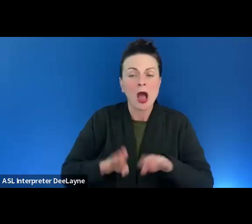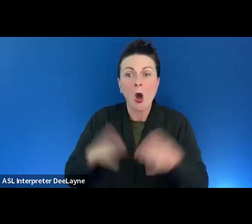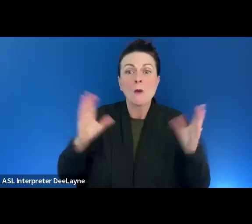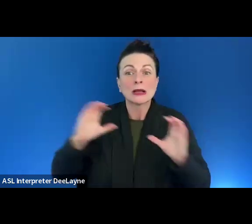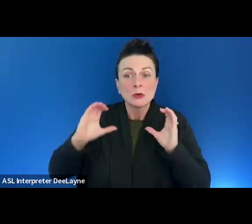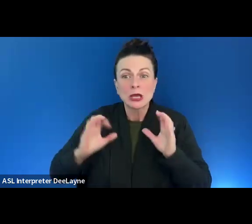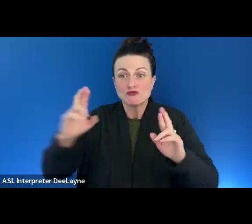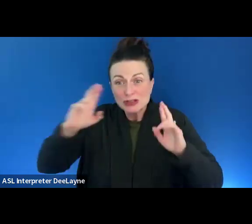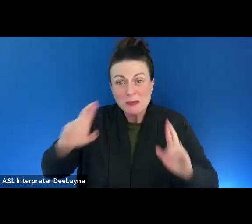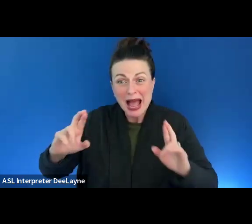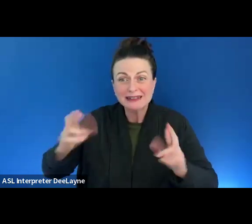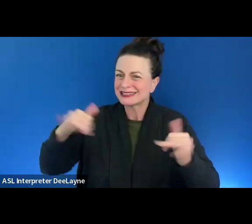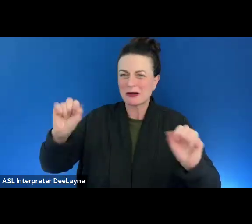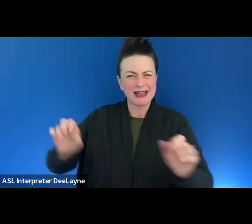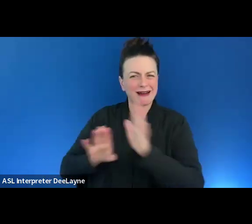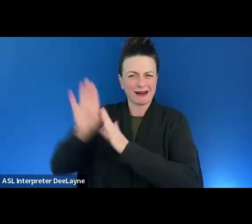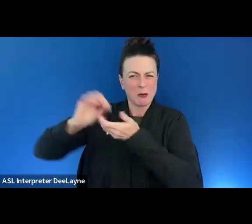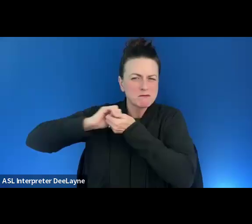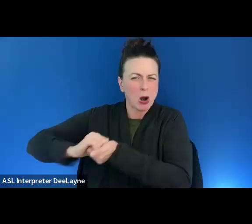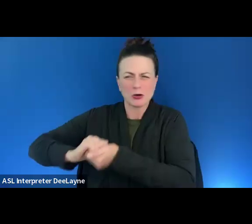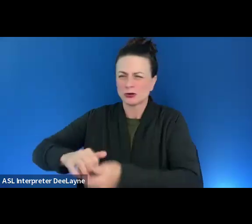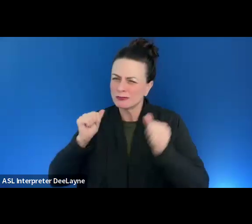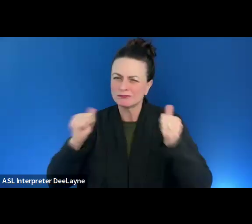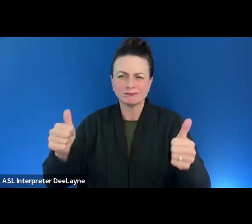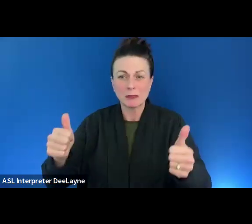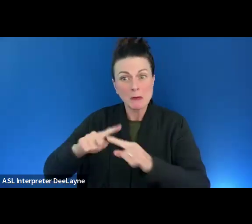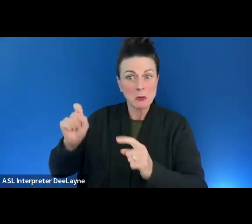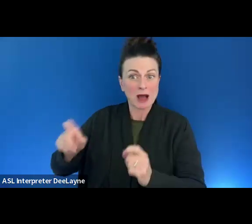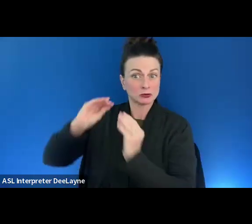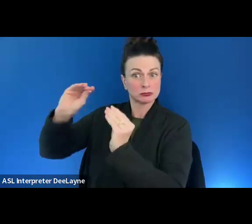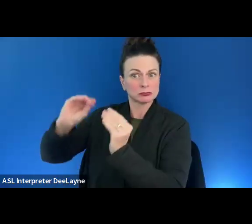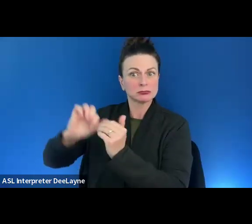can really create a great partnership and move forward and go far.